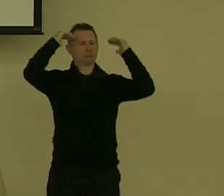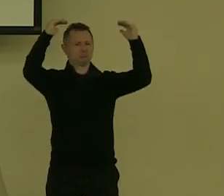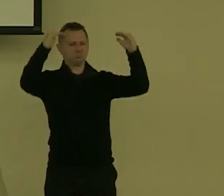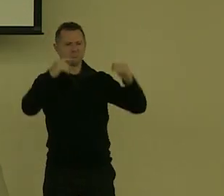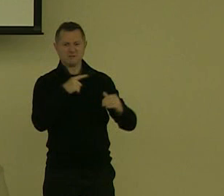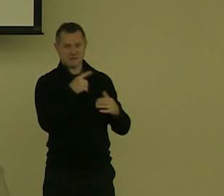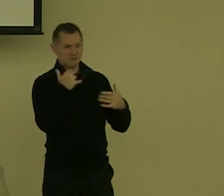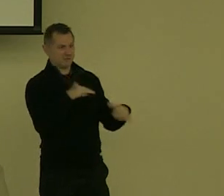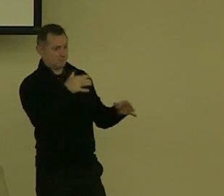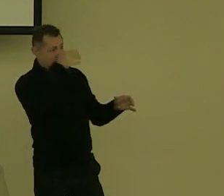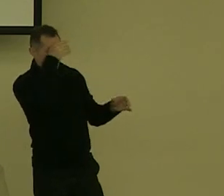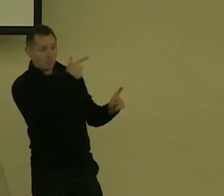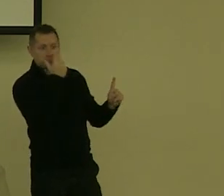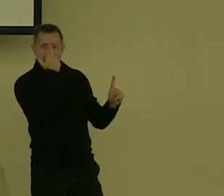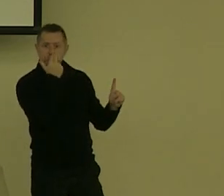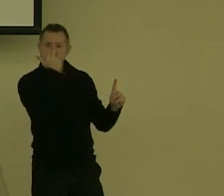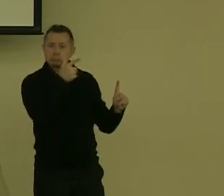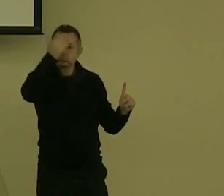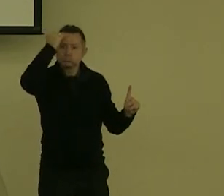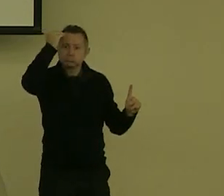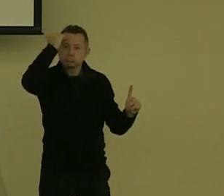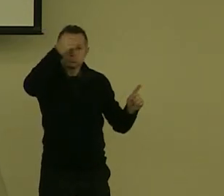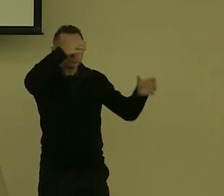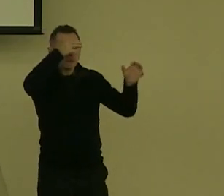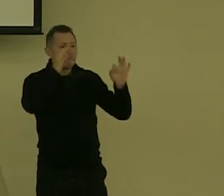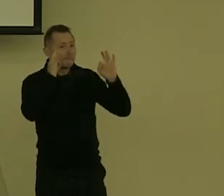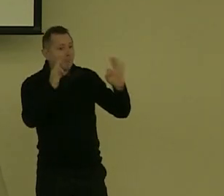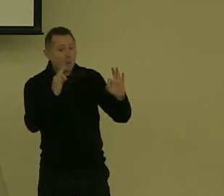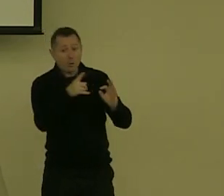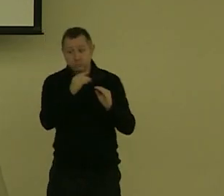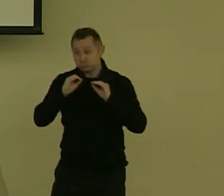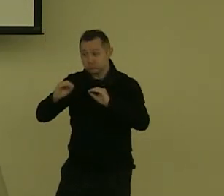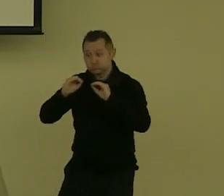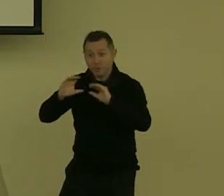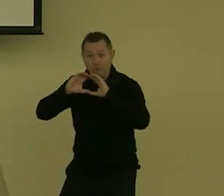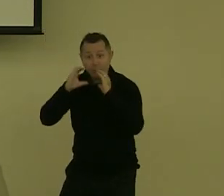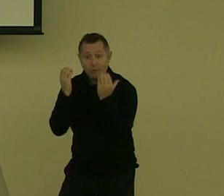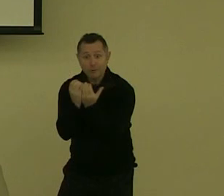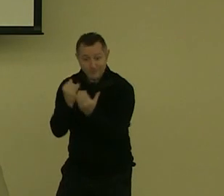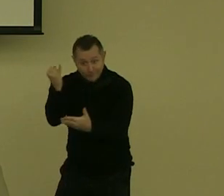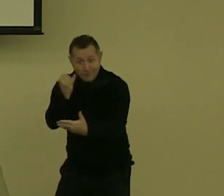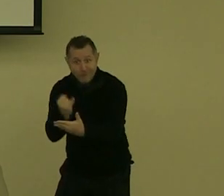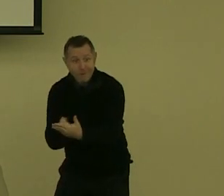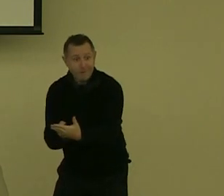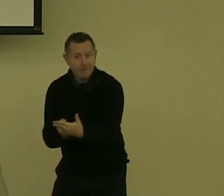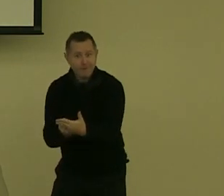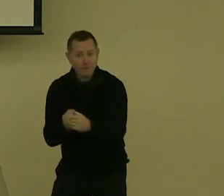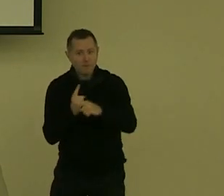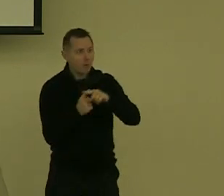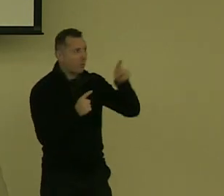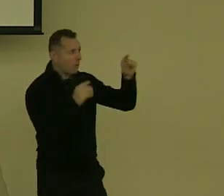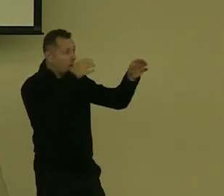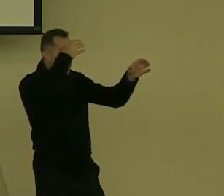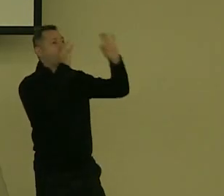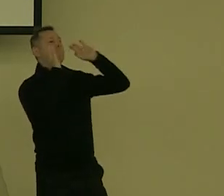on history and comics? You sure can. So I don't do much scholarship personally. I'm more of